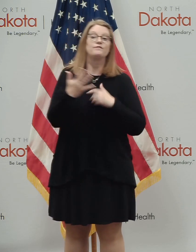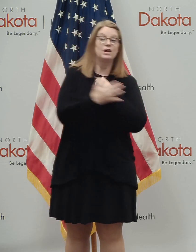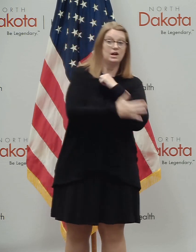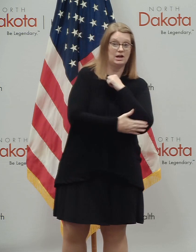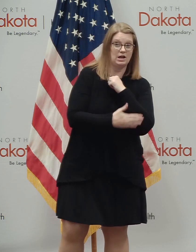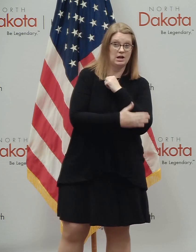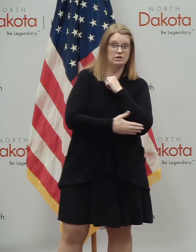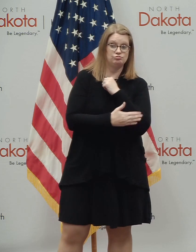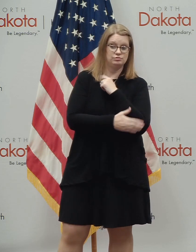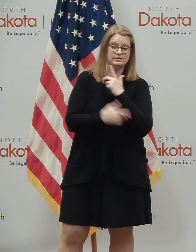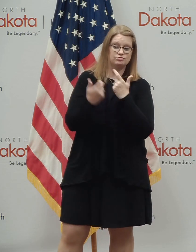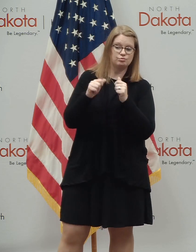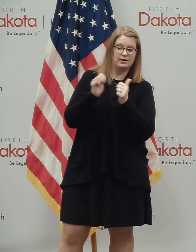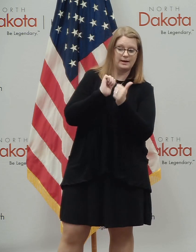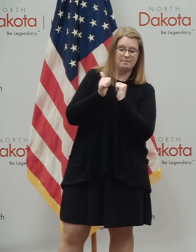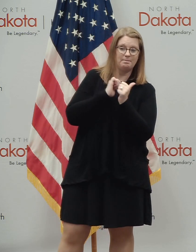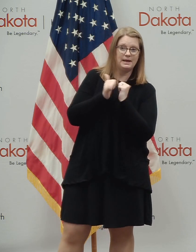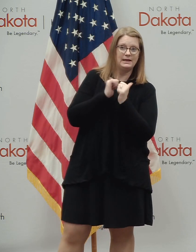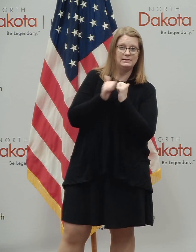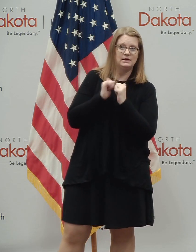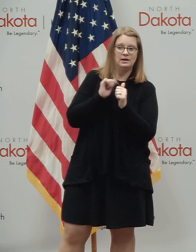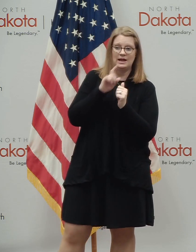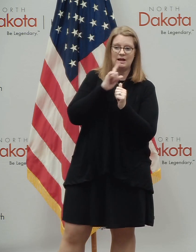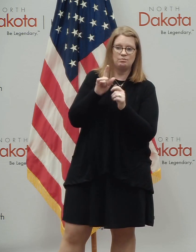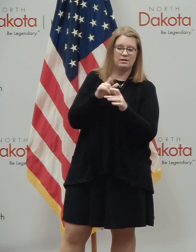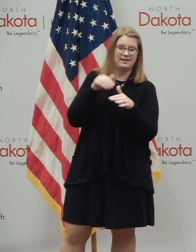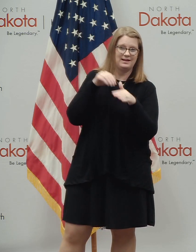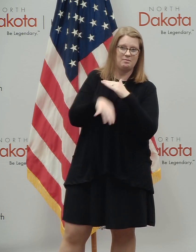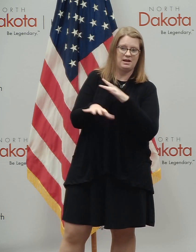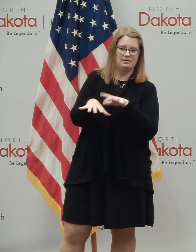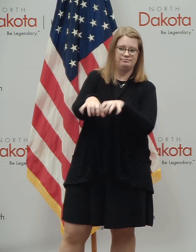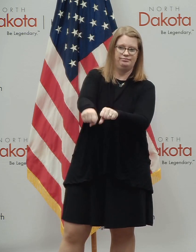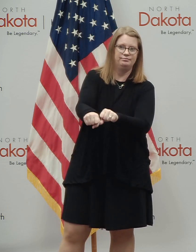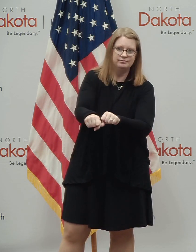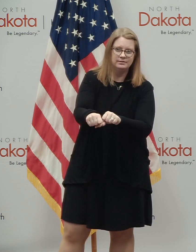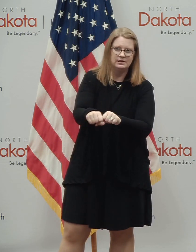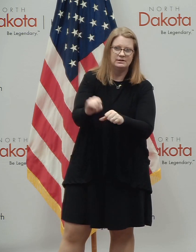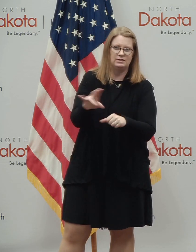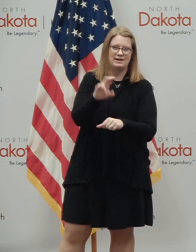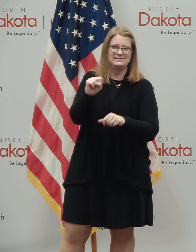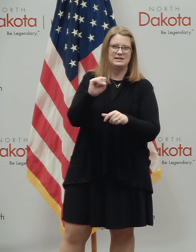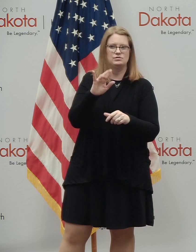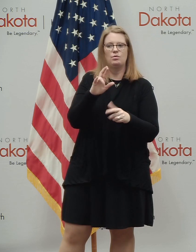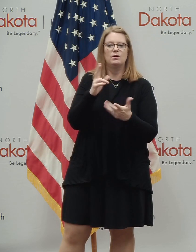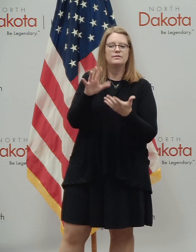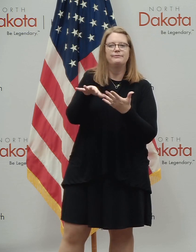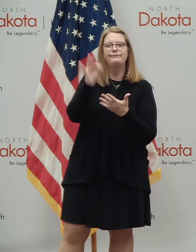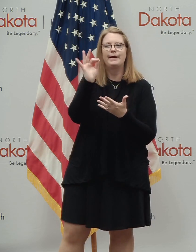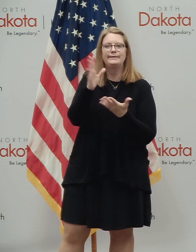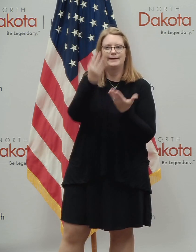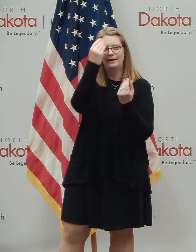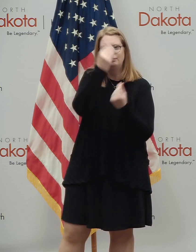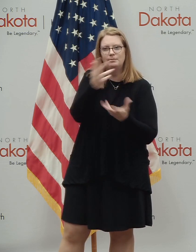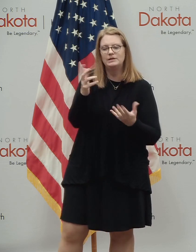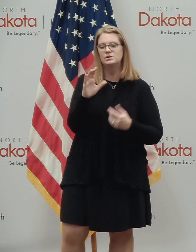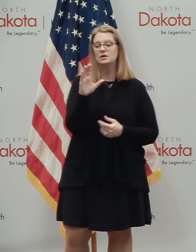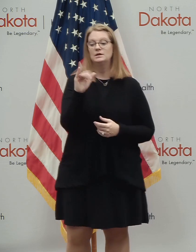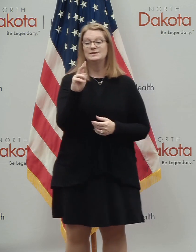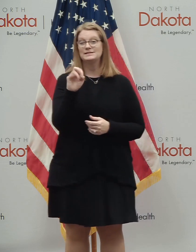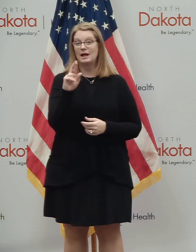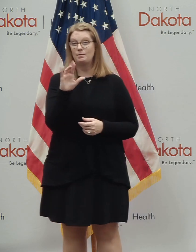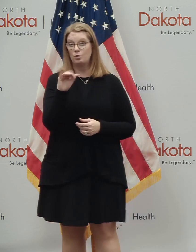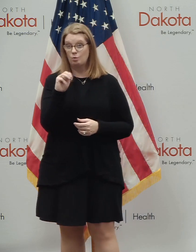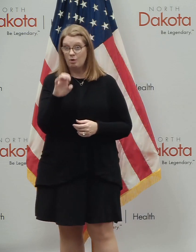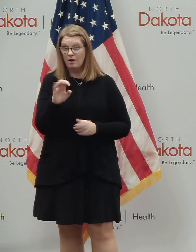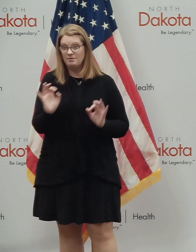to compete with and attack the United States. mistake that cybercrime is not a